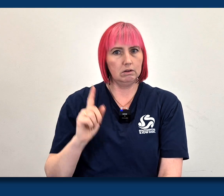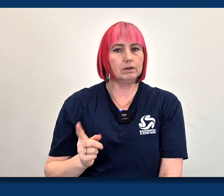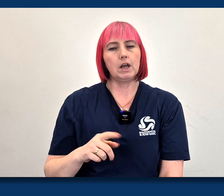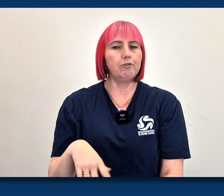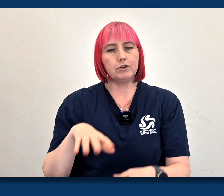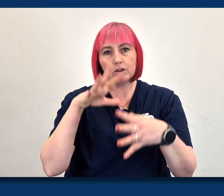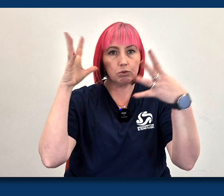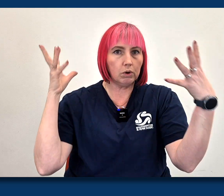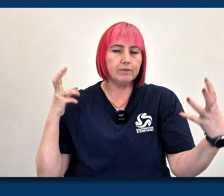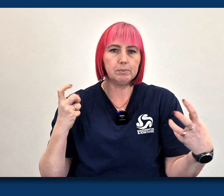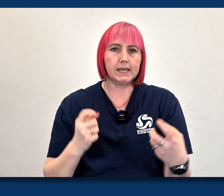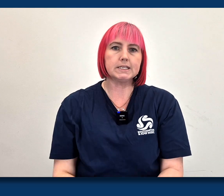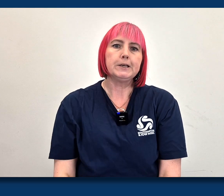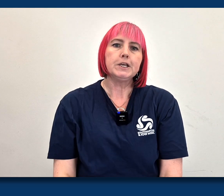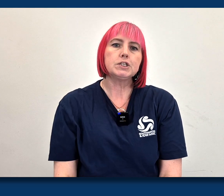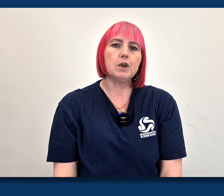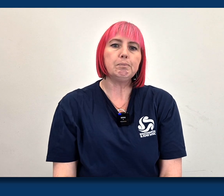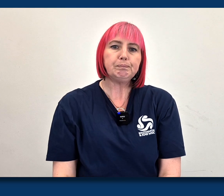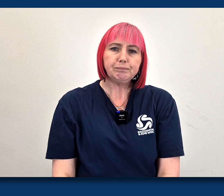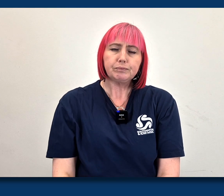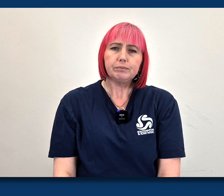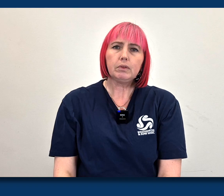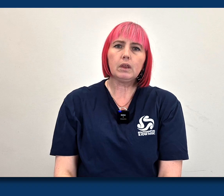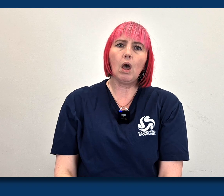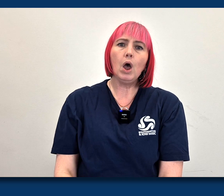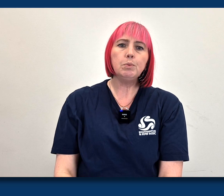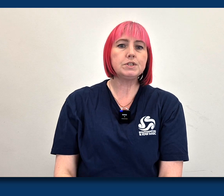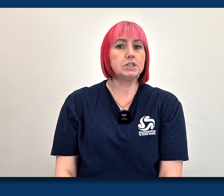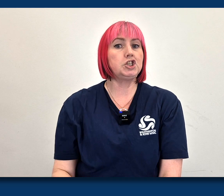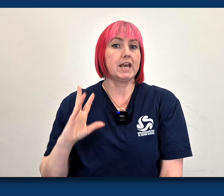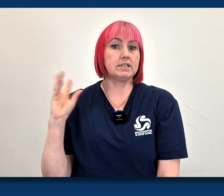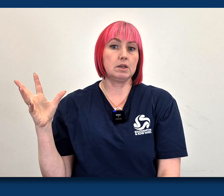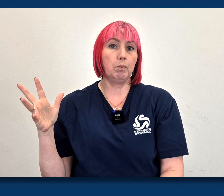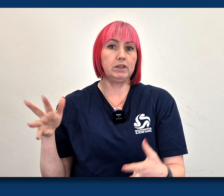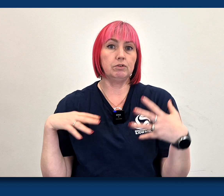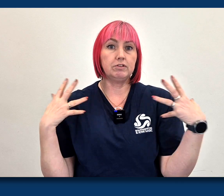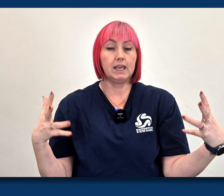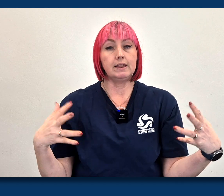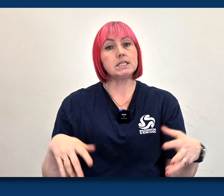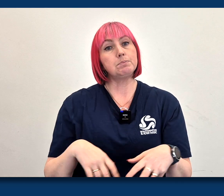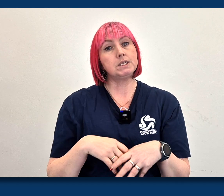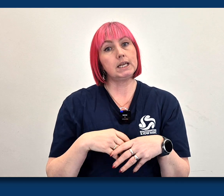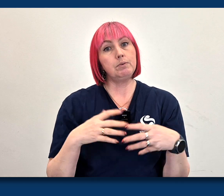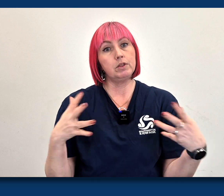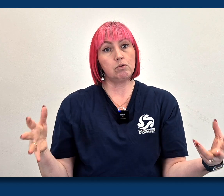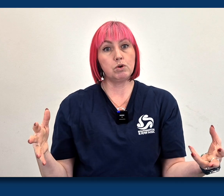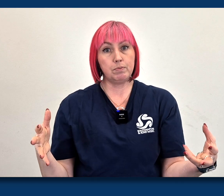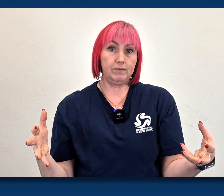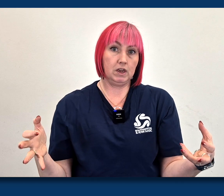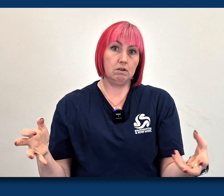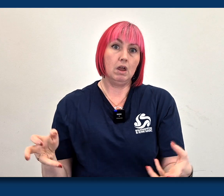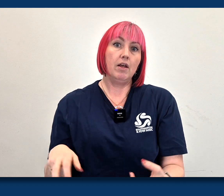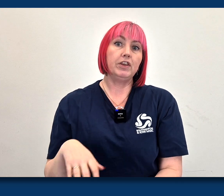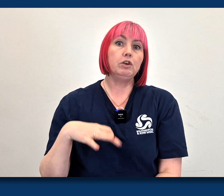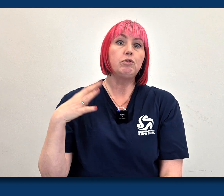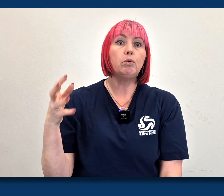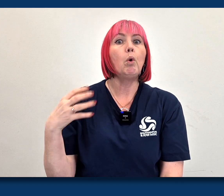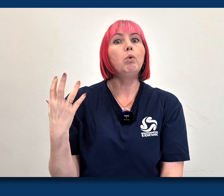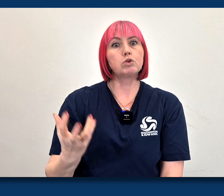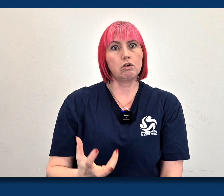Her voice goes all over the place. So I would suggest that when you're singing this, particularly with a group of you, that you don't all try and